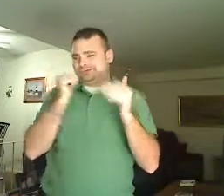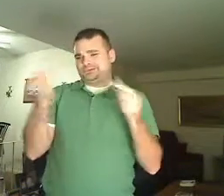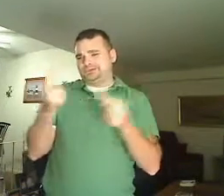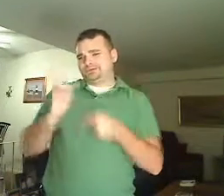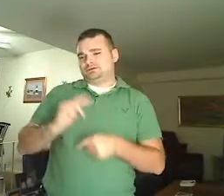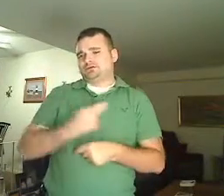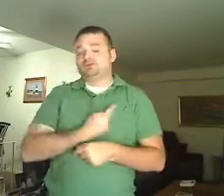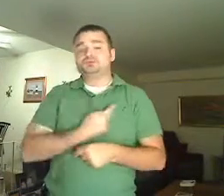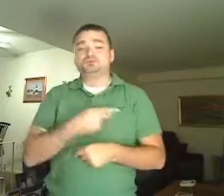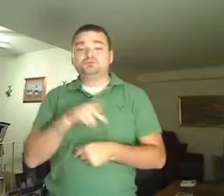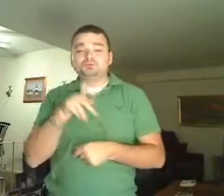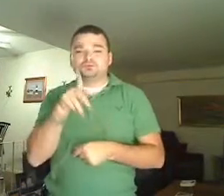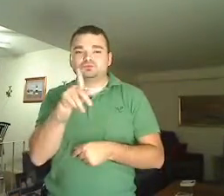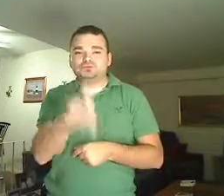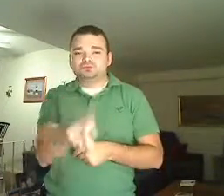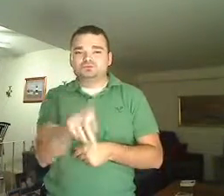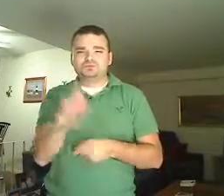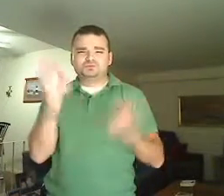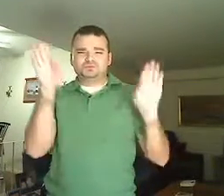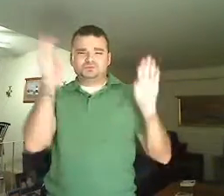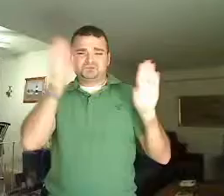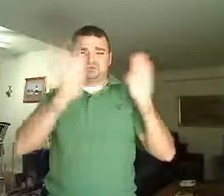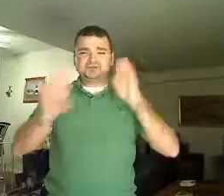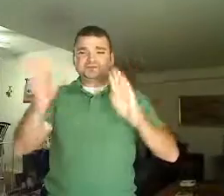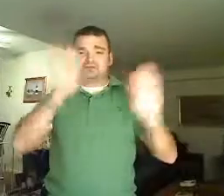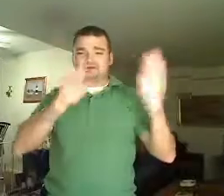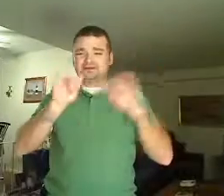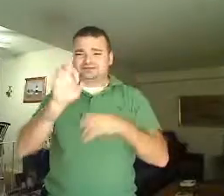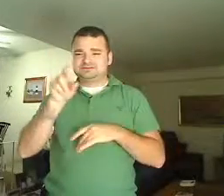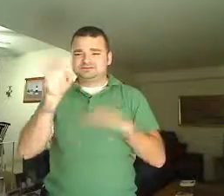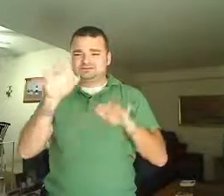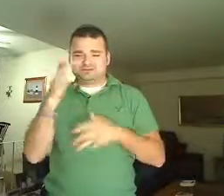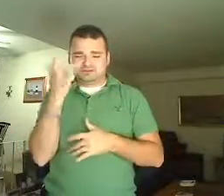question becomes, why do we worry about acid rain? Well,